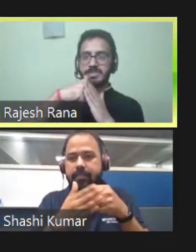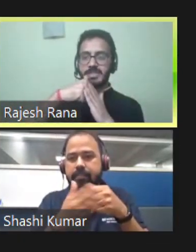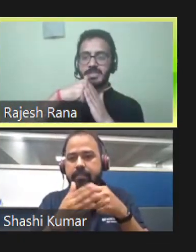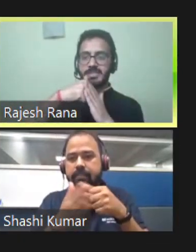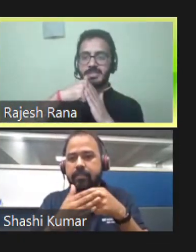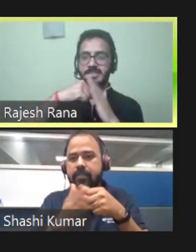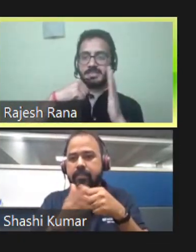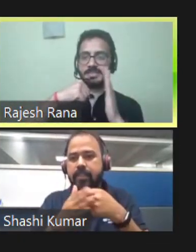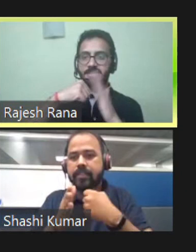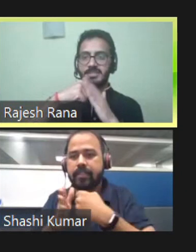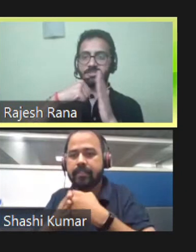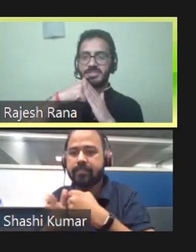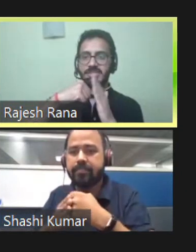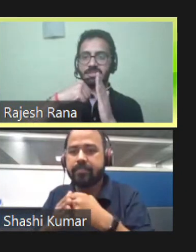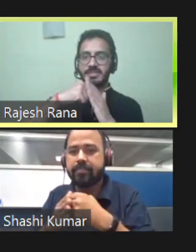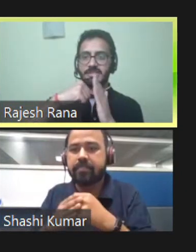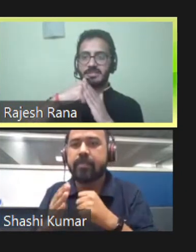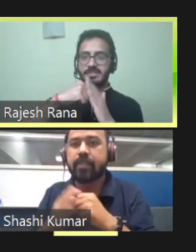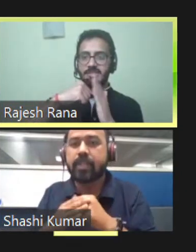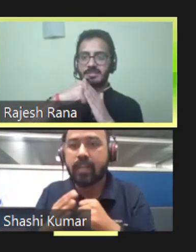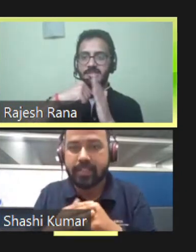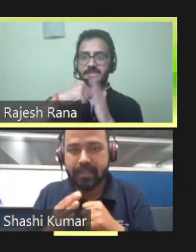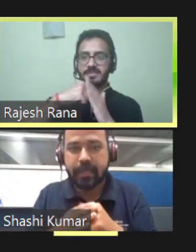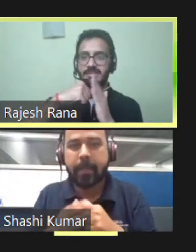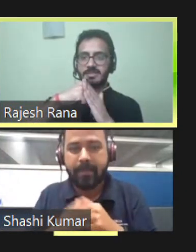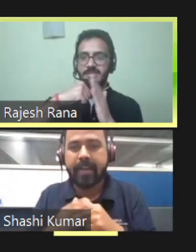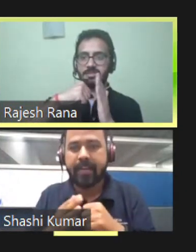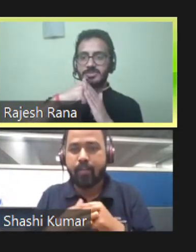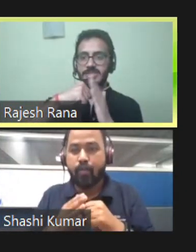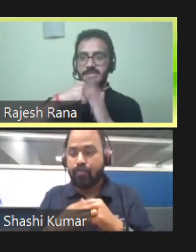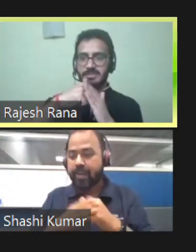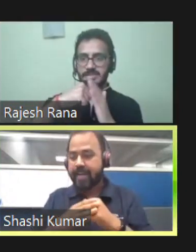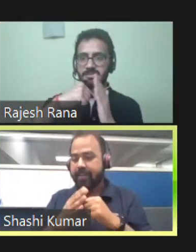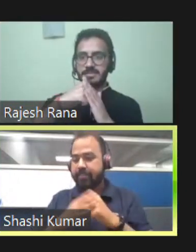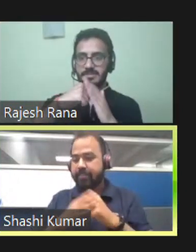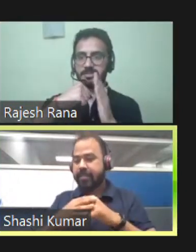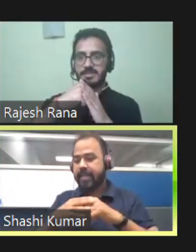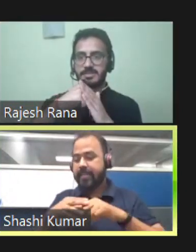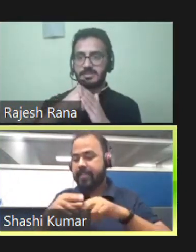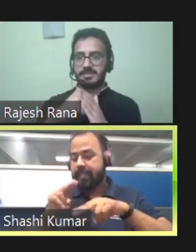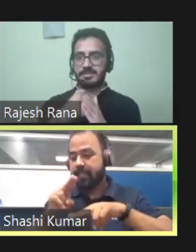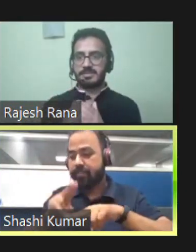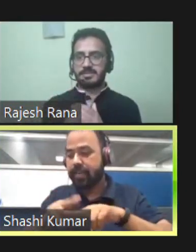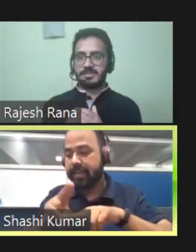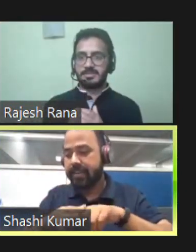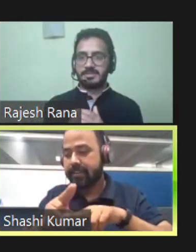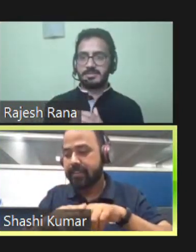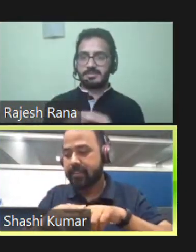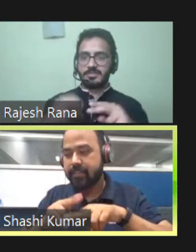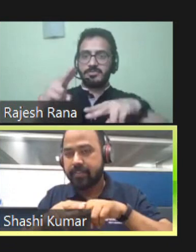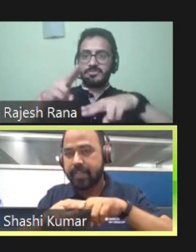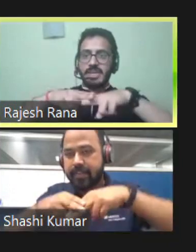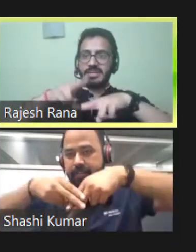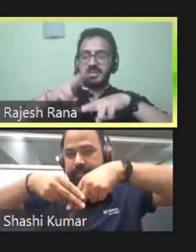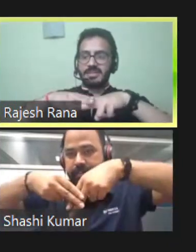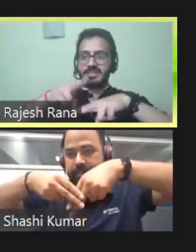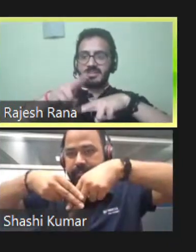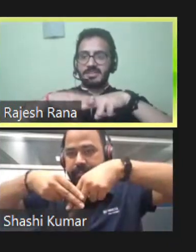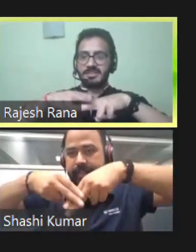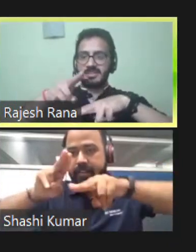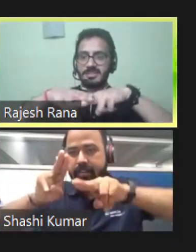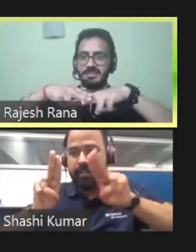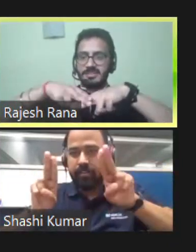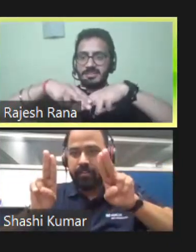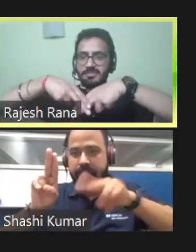it. Thursday. Right? Thursday. Friday is like this. Friday. Right? Friday.